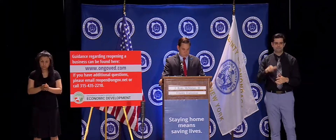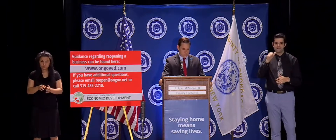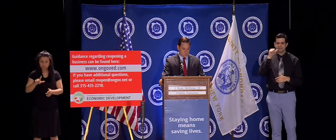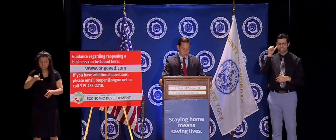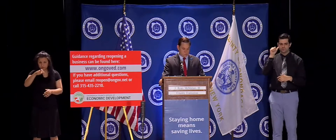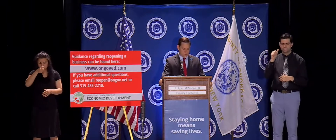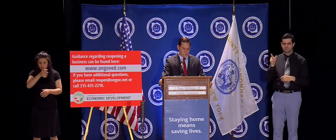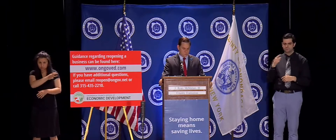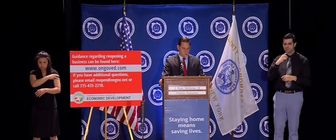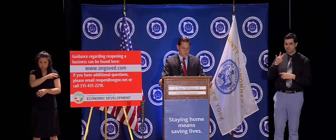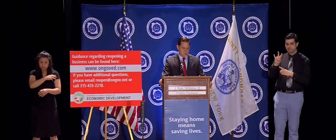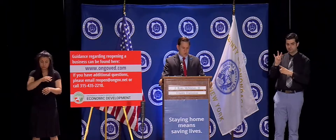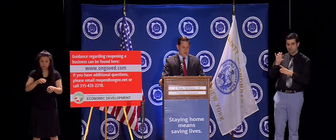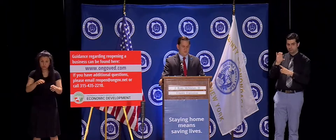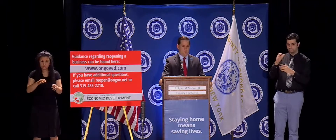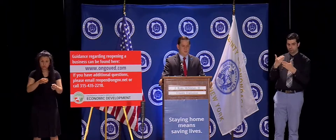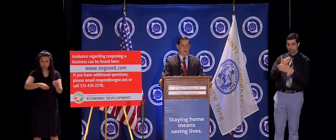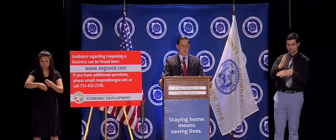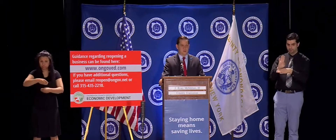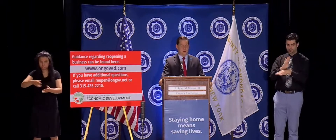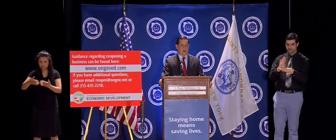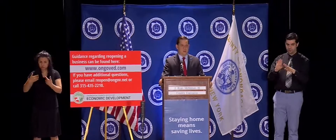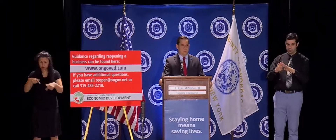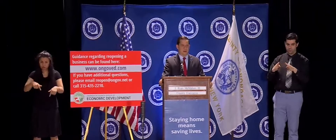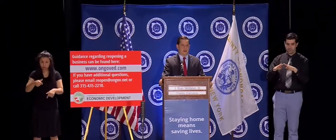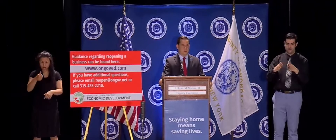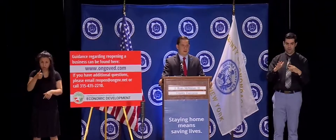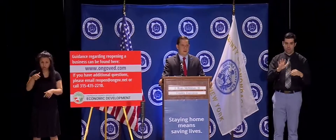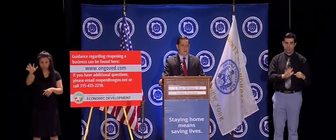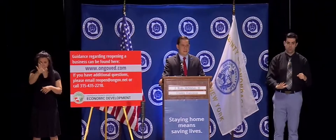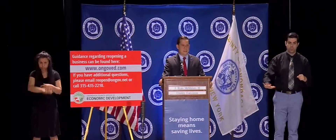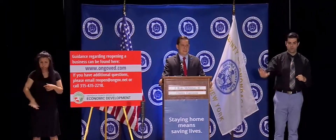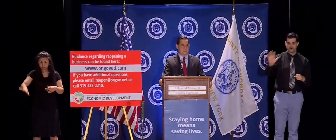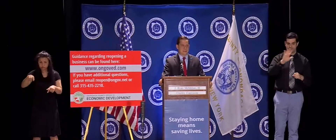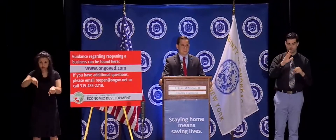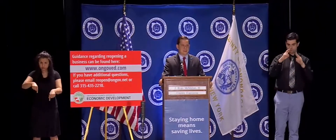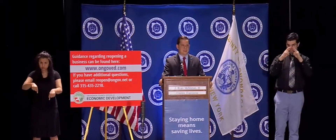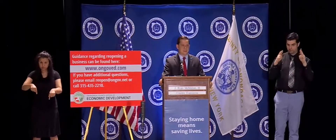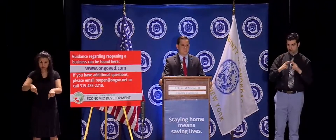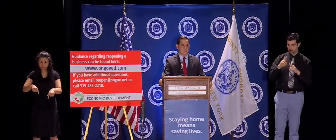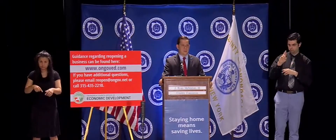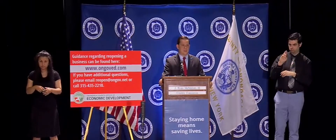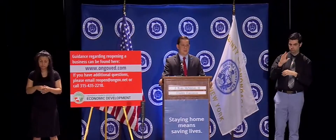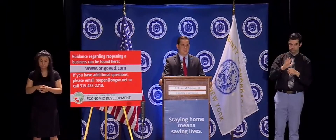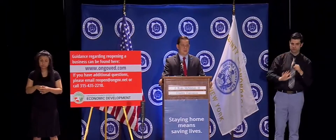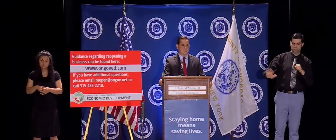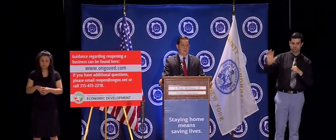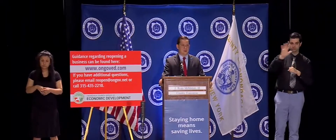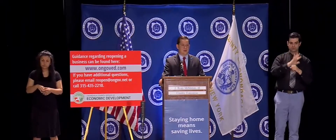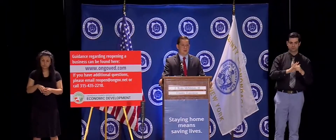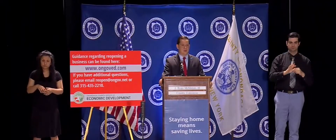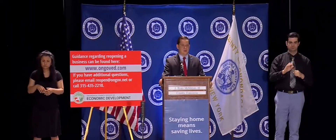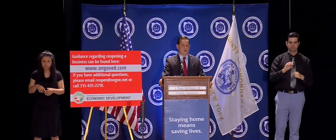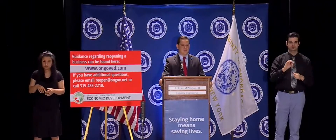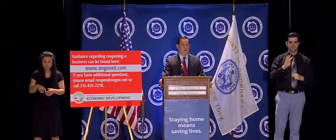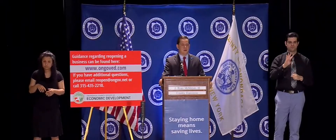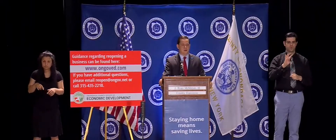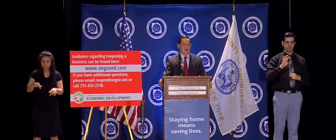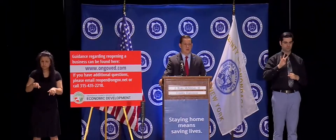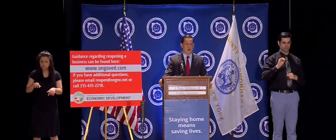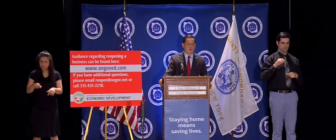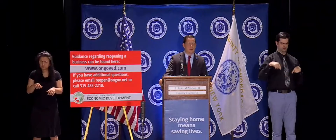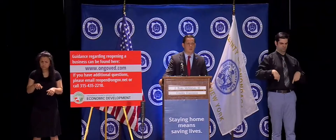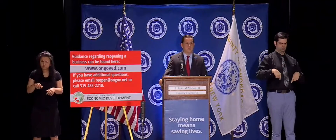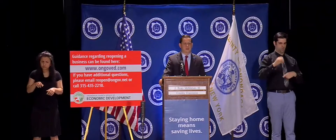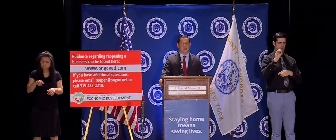Was that across the region? No, I think 470 was my number in Onondaga County. Yeah, And then, do you have any idea of, like,